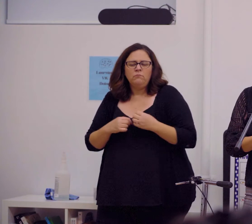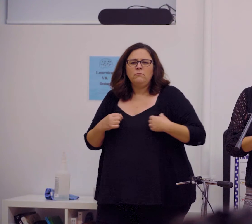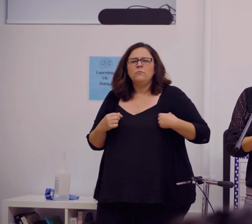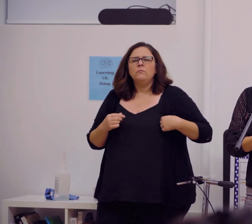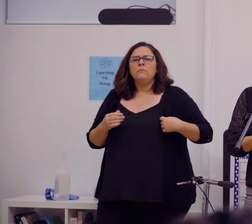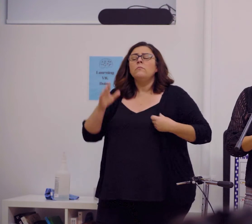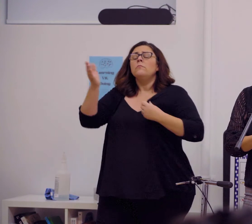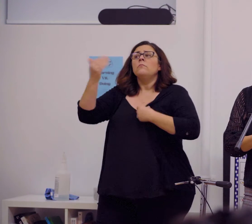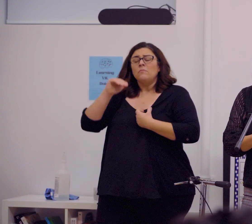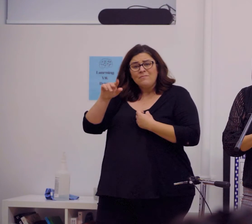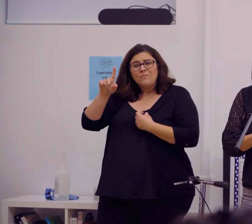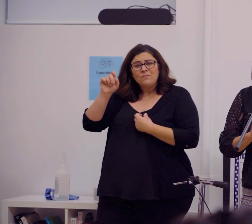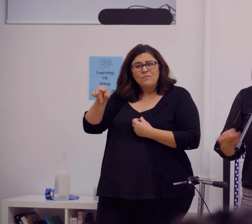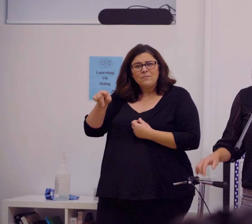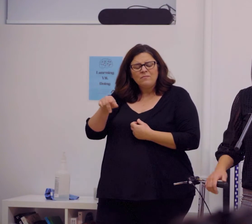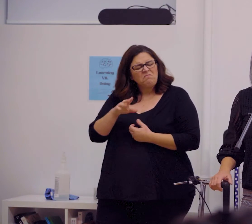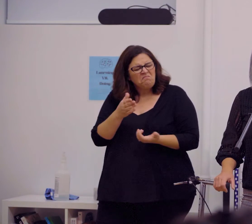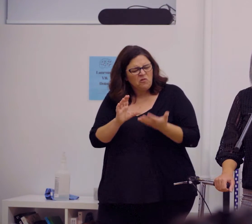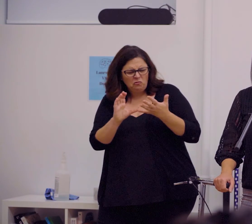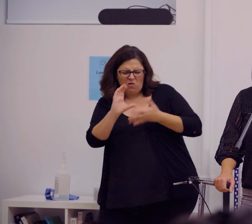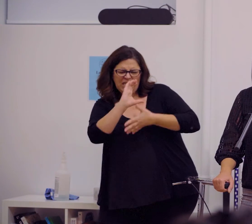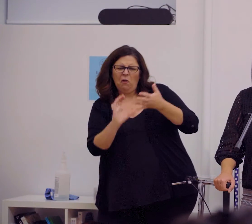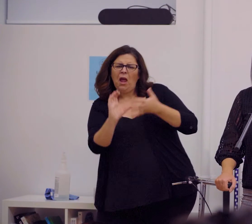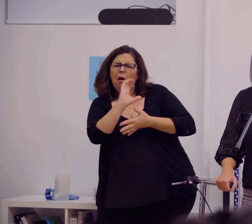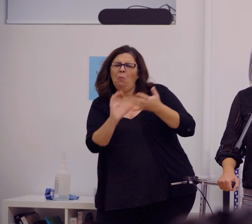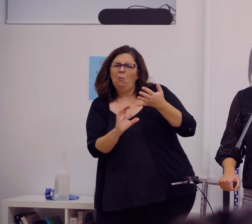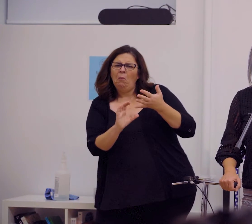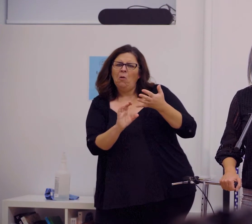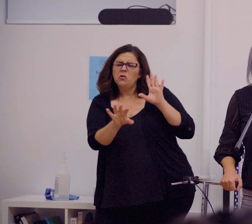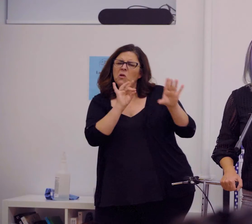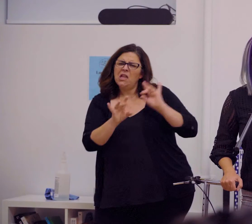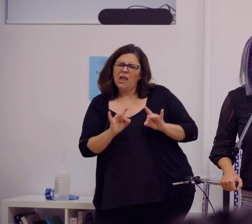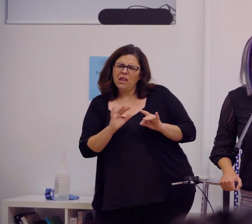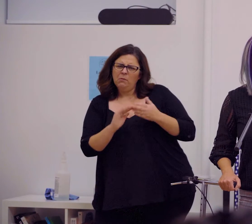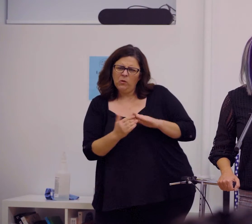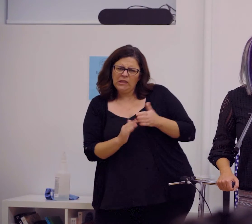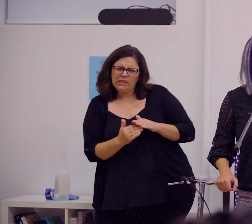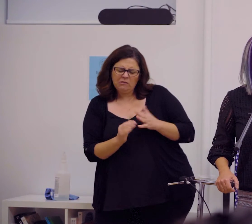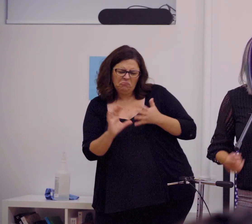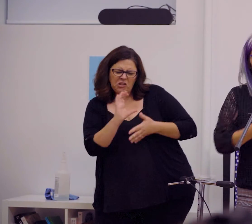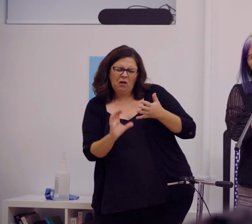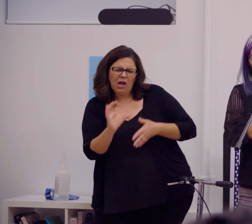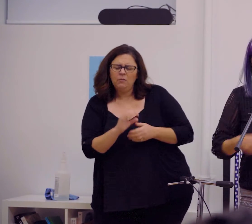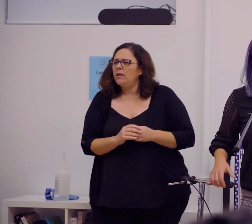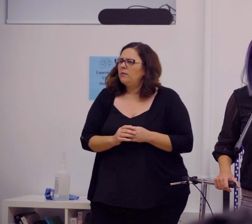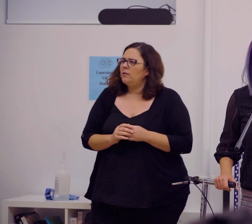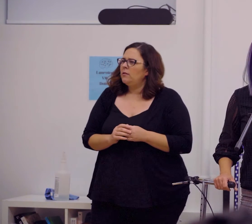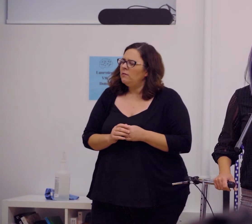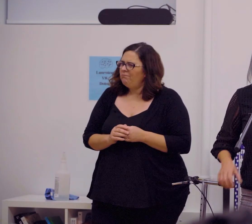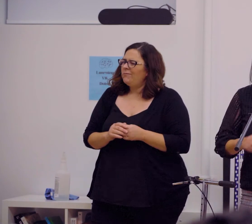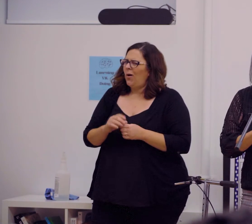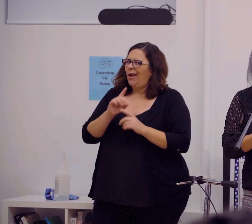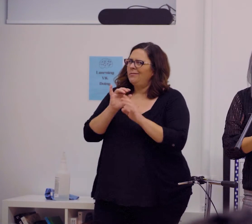His next question was, "Well, what criteria did you use to select the communities you're working with?" So I just repeated